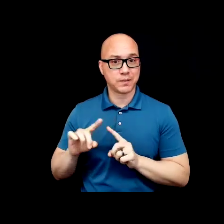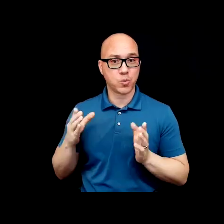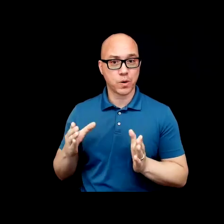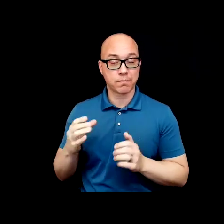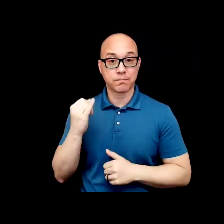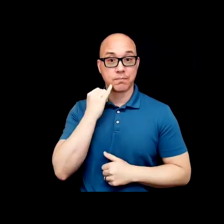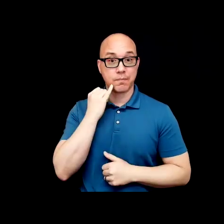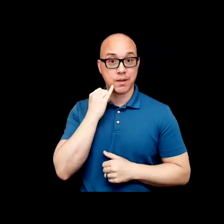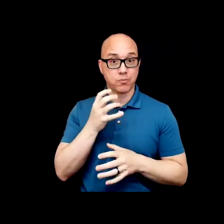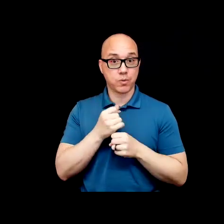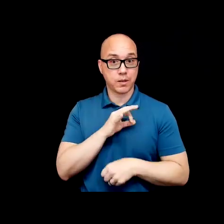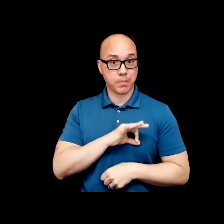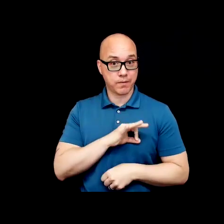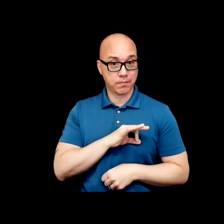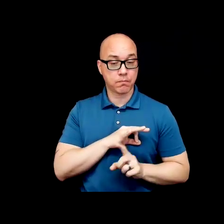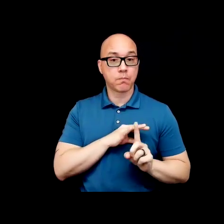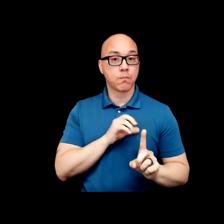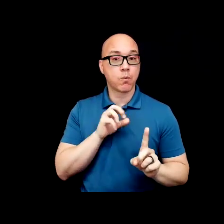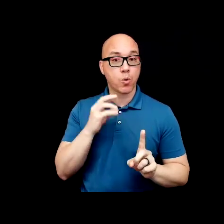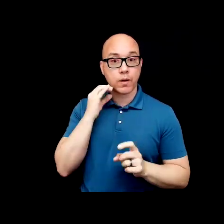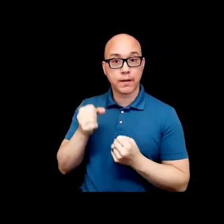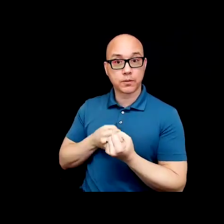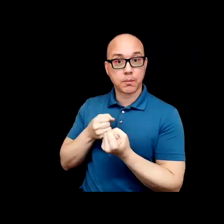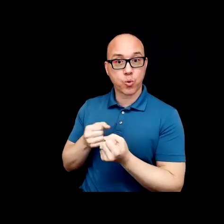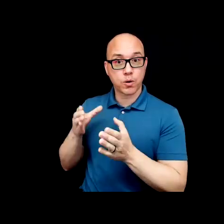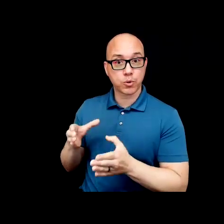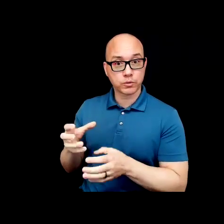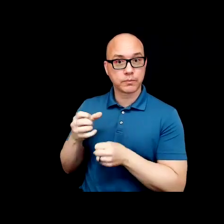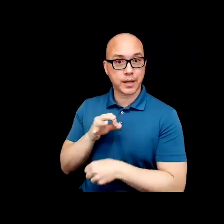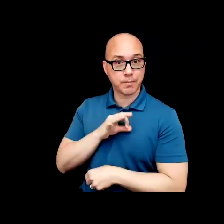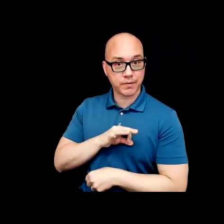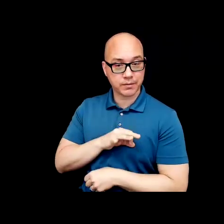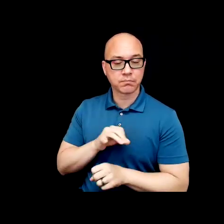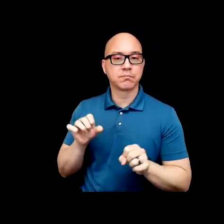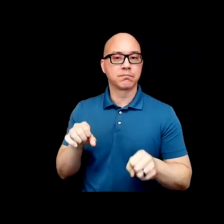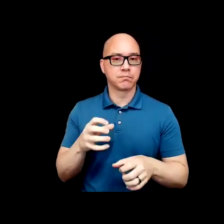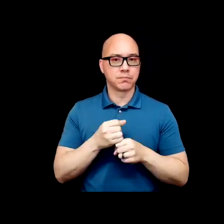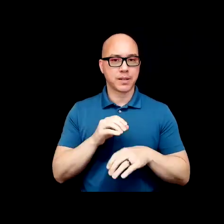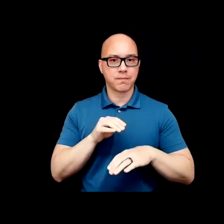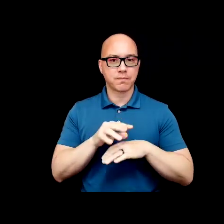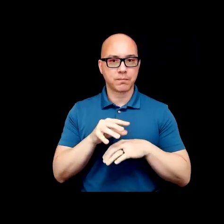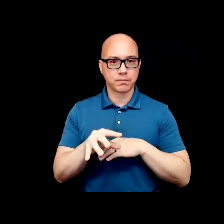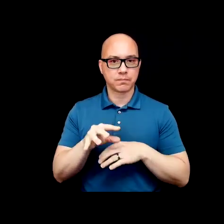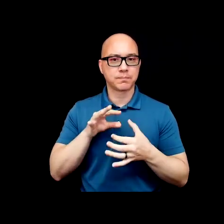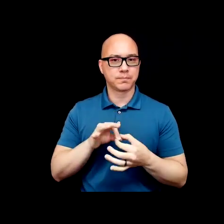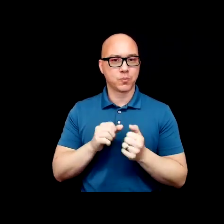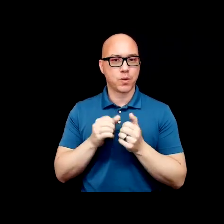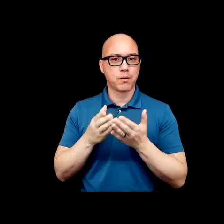a person you support, can get free one-on-one counseling around the effect of work on public